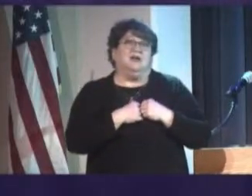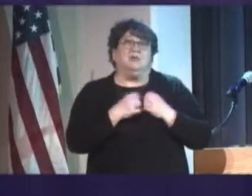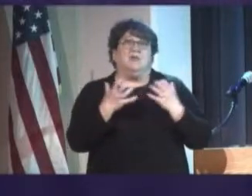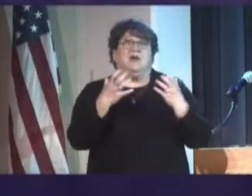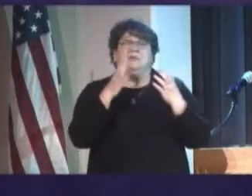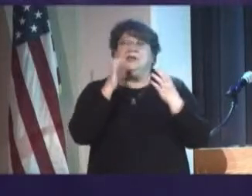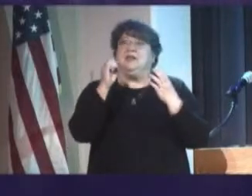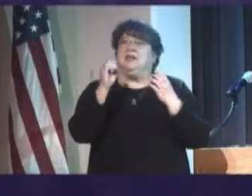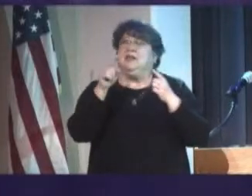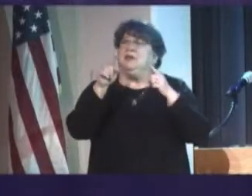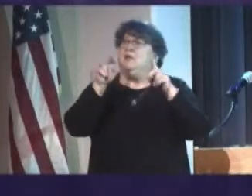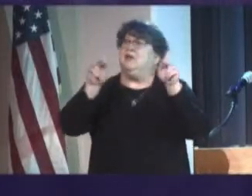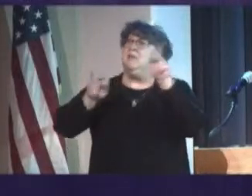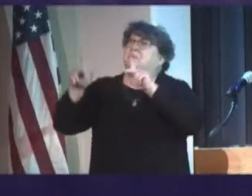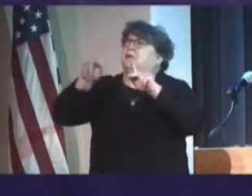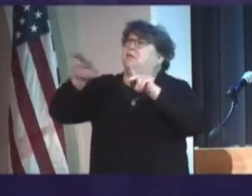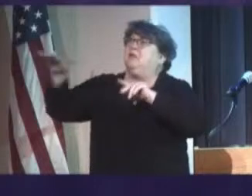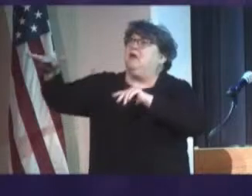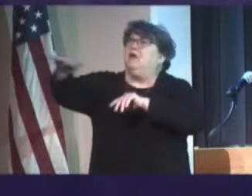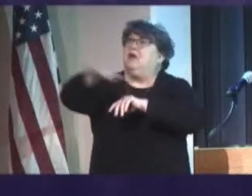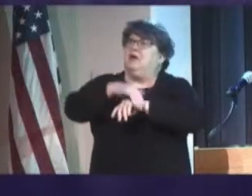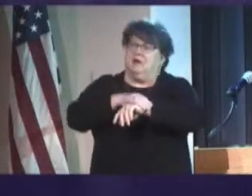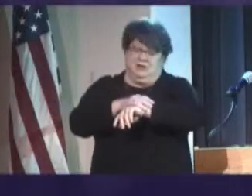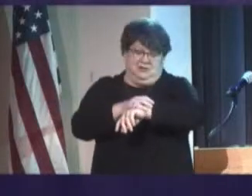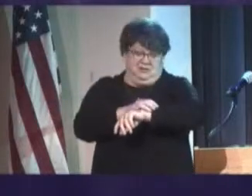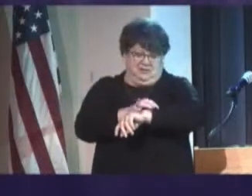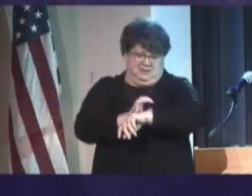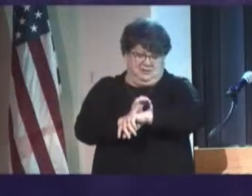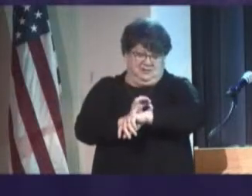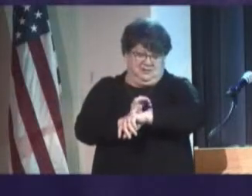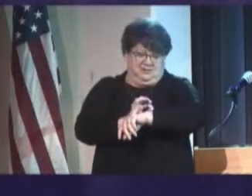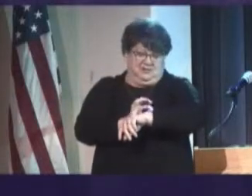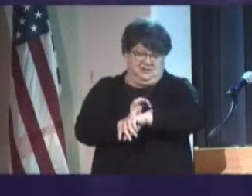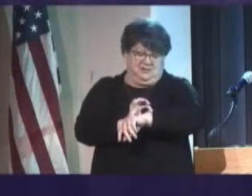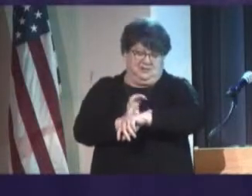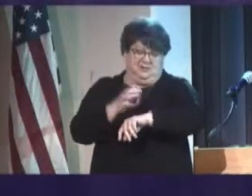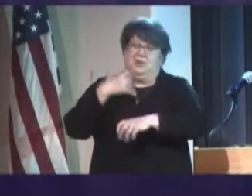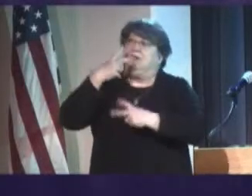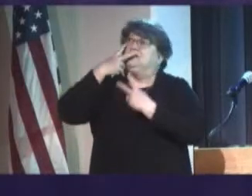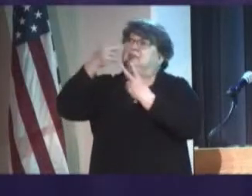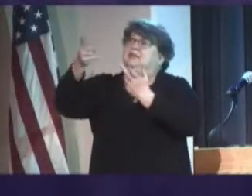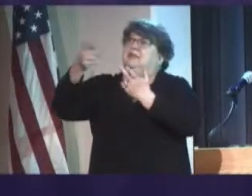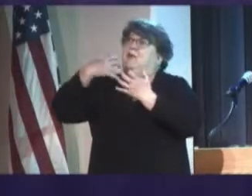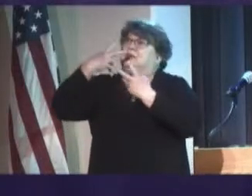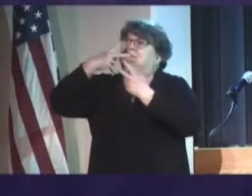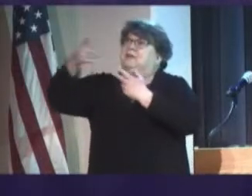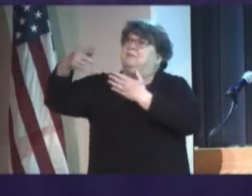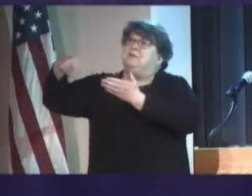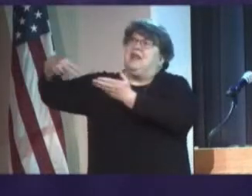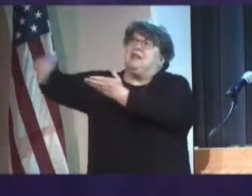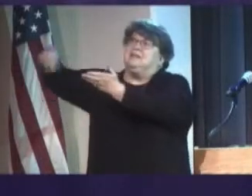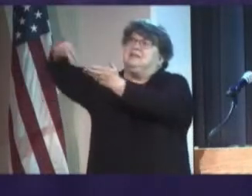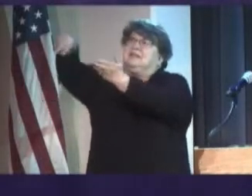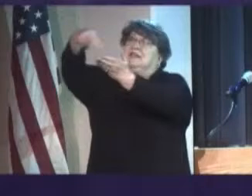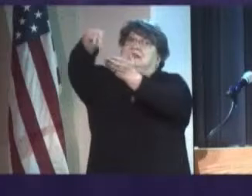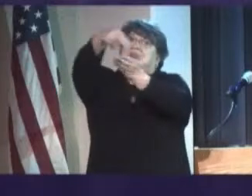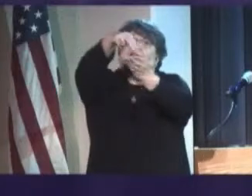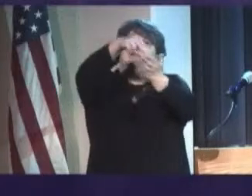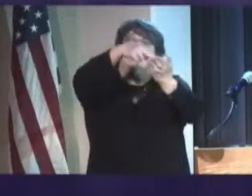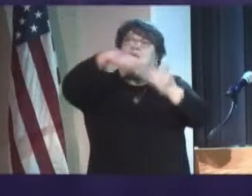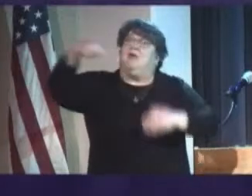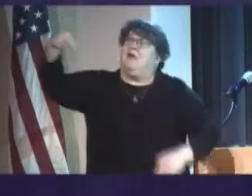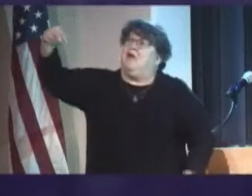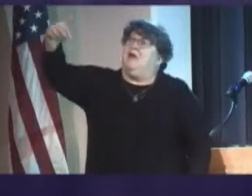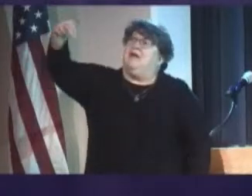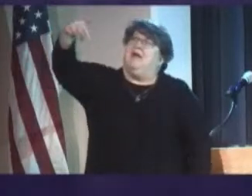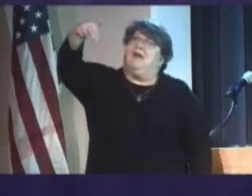more. I want to be where the people are. I want to see them dancing,